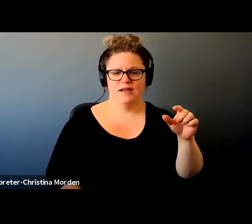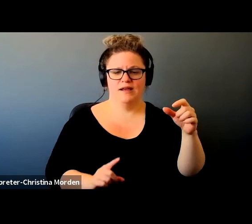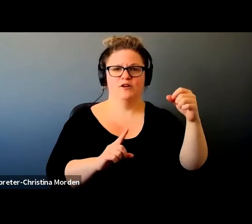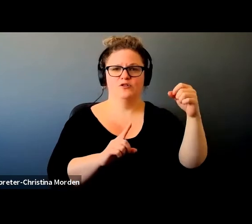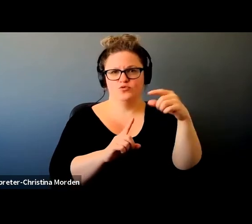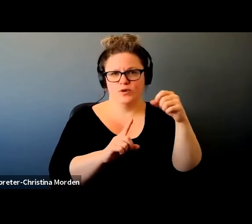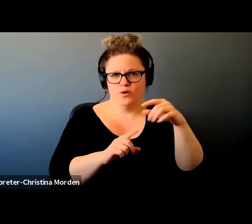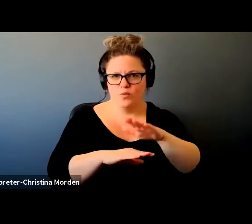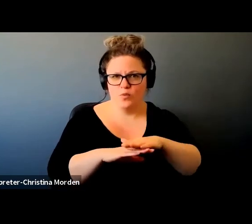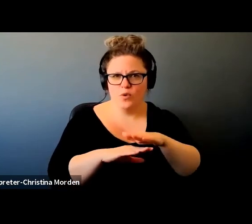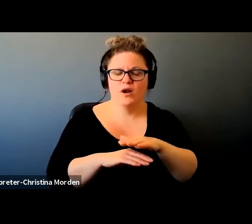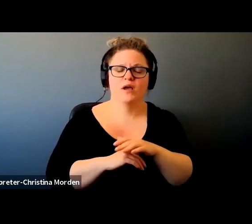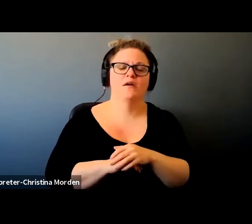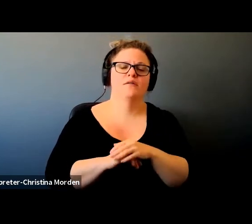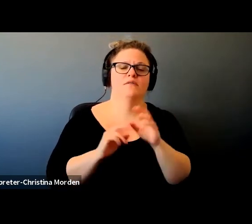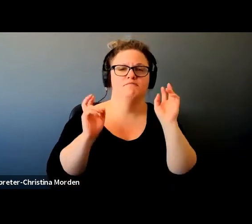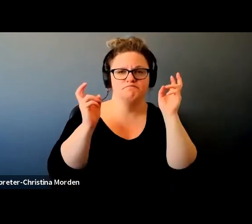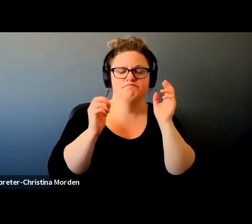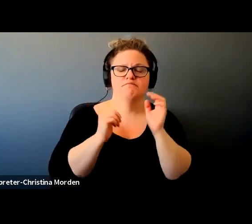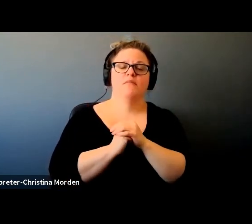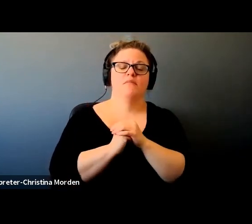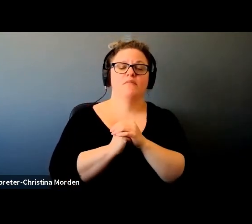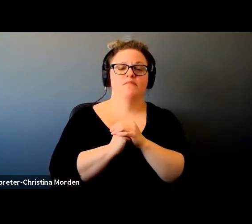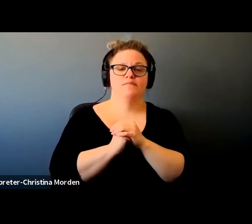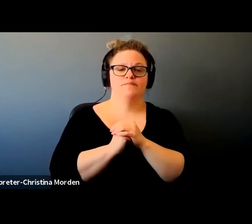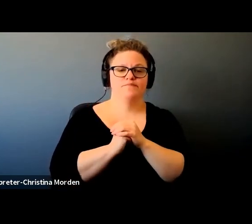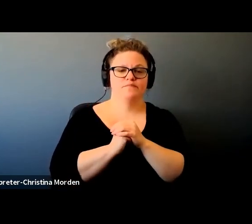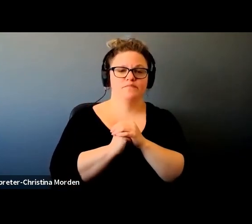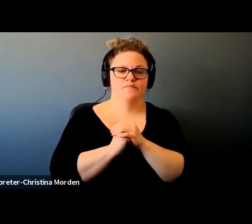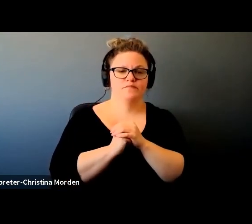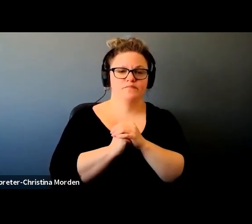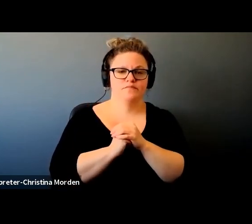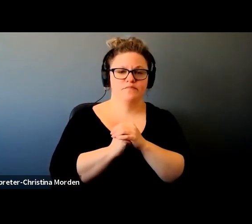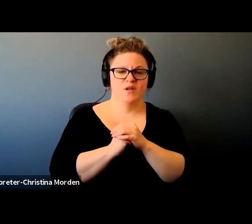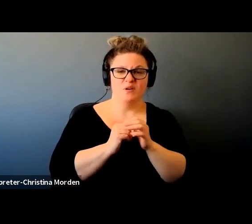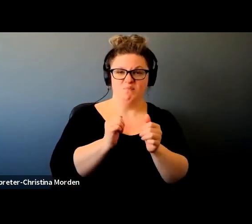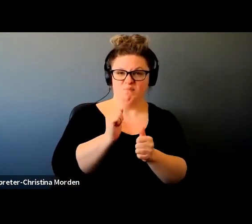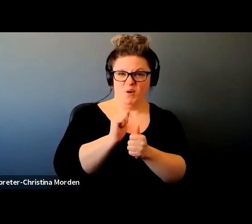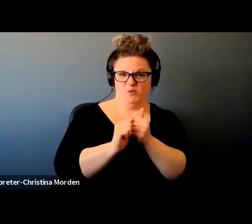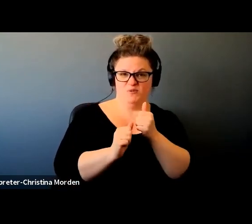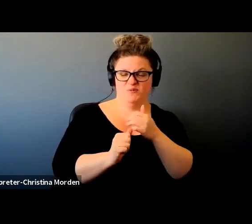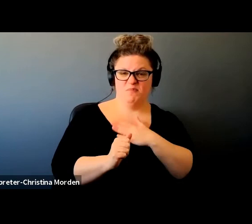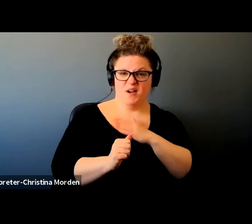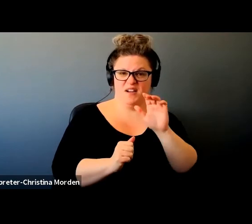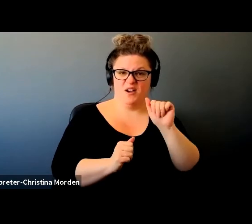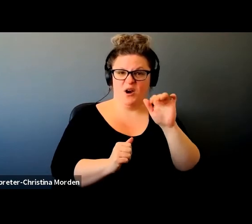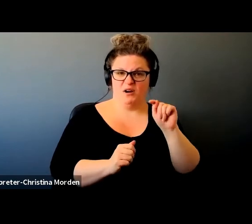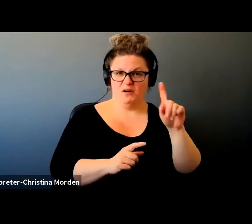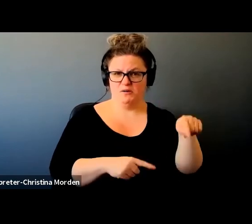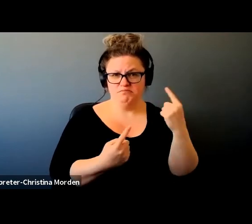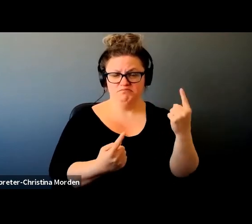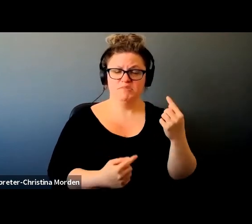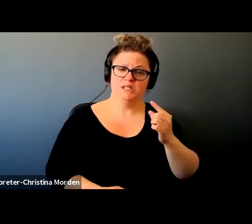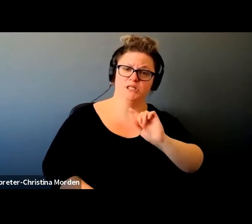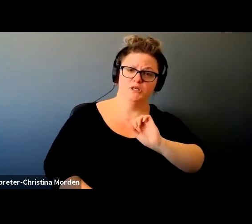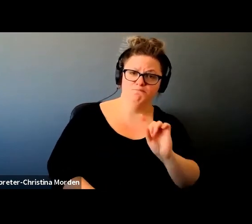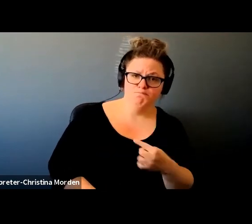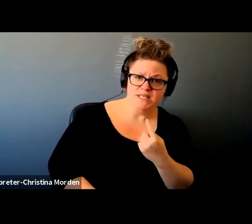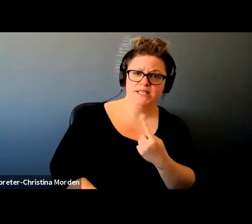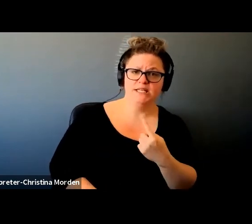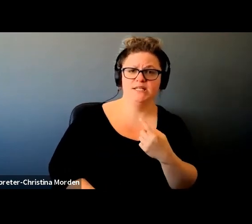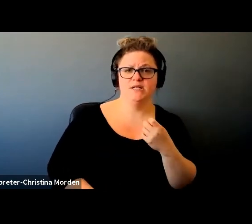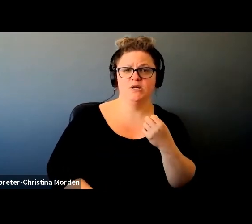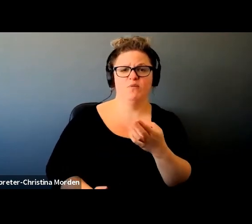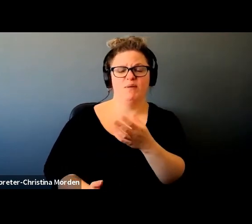Warning. And I'm going to be, for the first time, because most of my art has been just me, or maybe me and a couple of